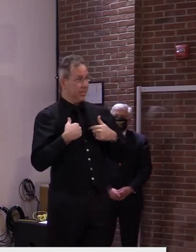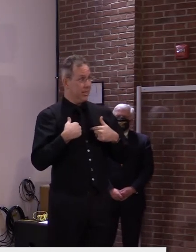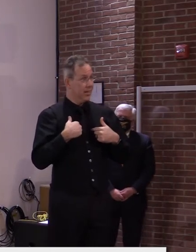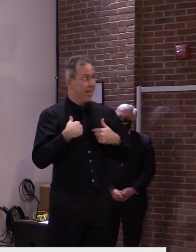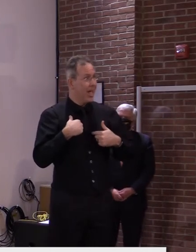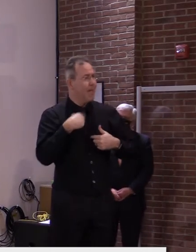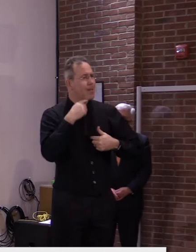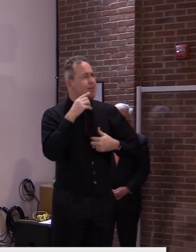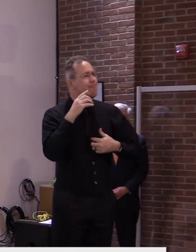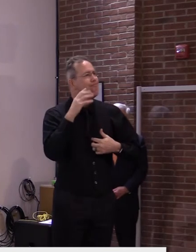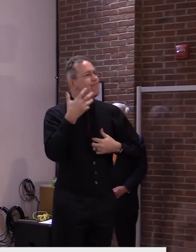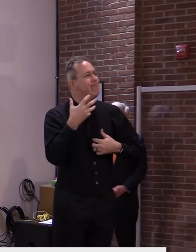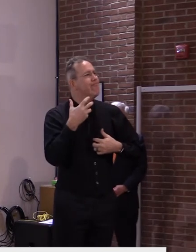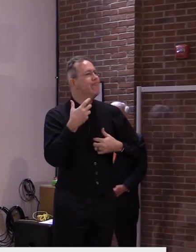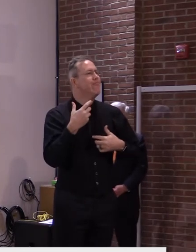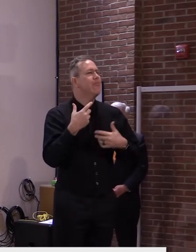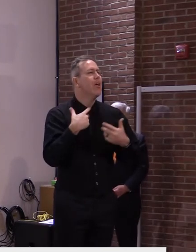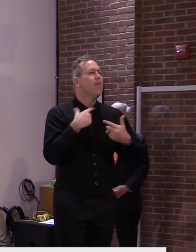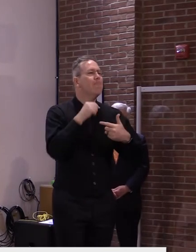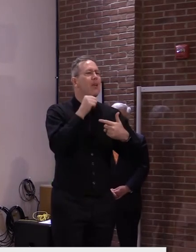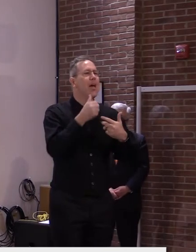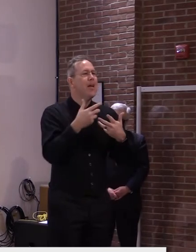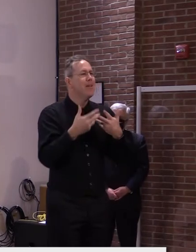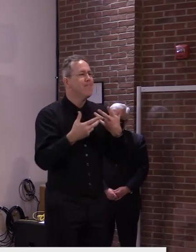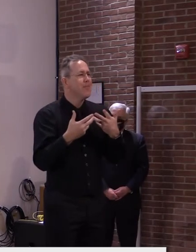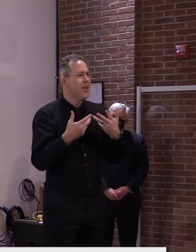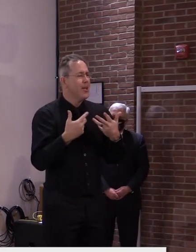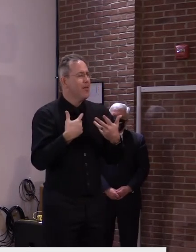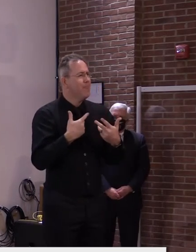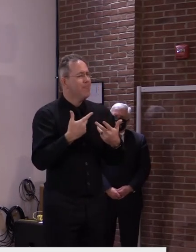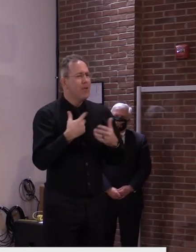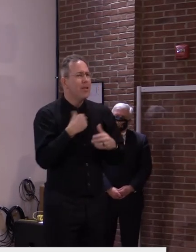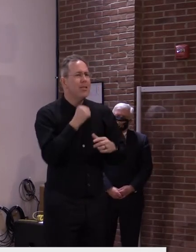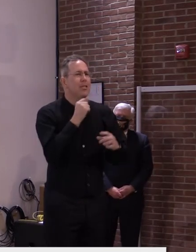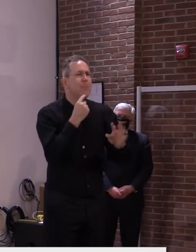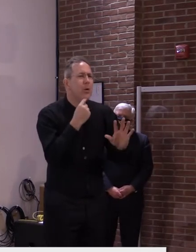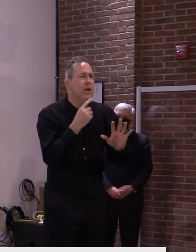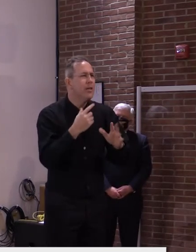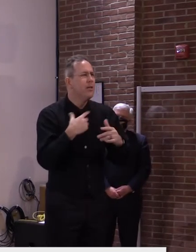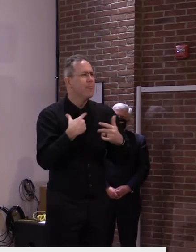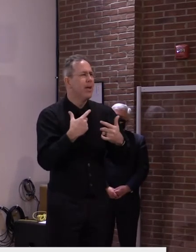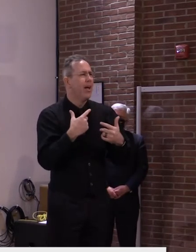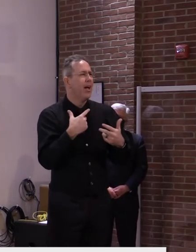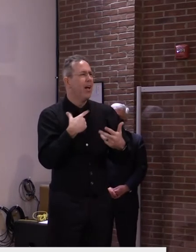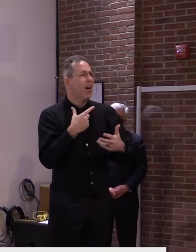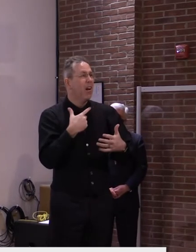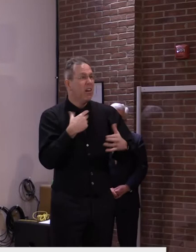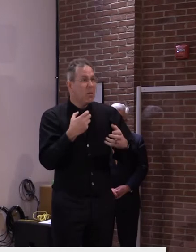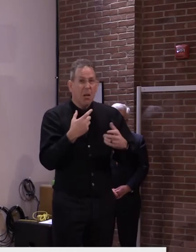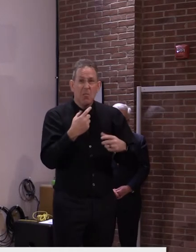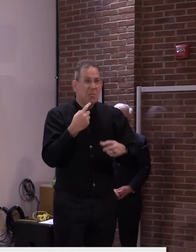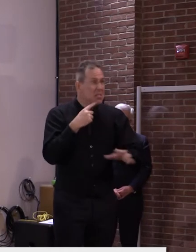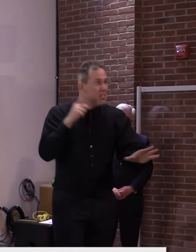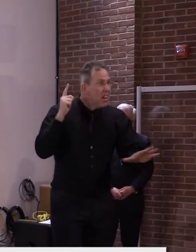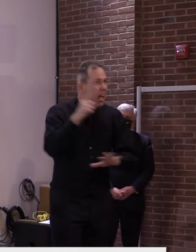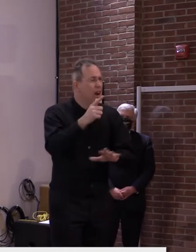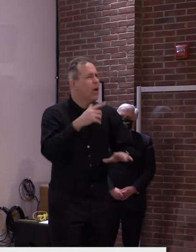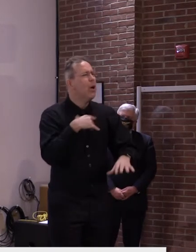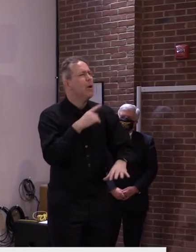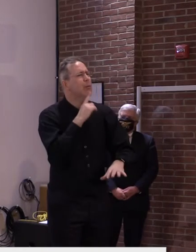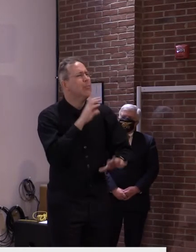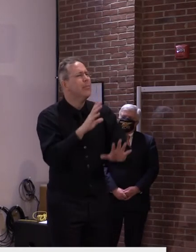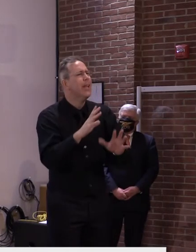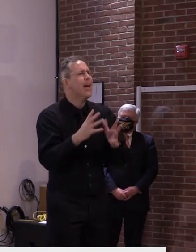overpromise them with hope or make them feel despair either way, because it's really something that we're